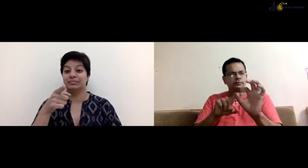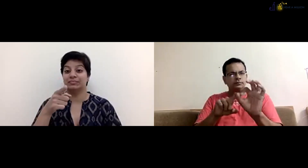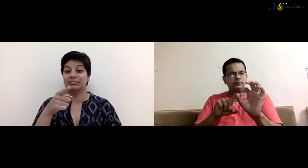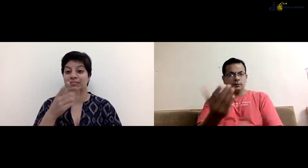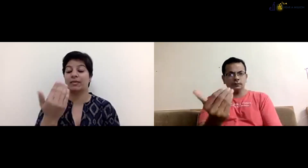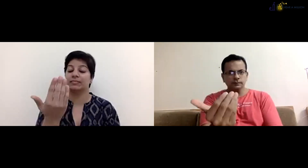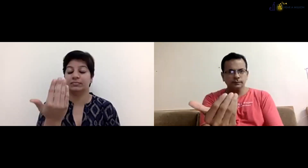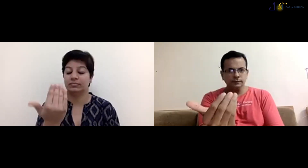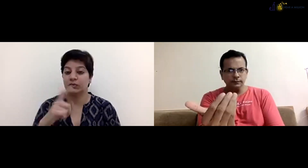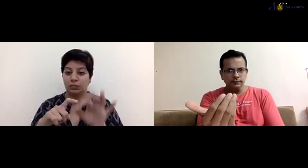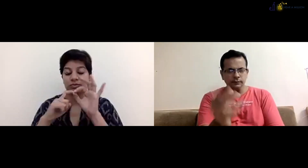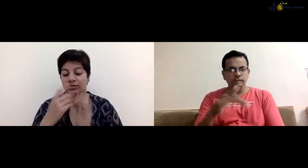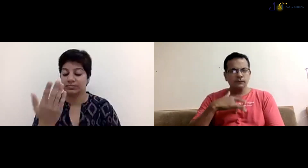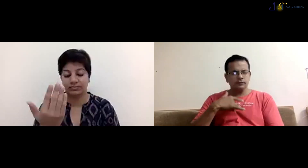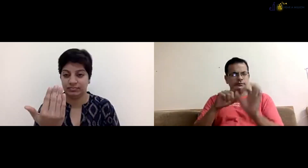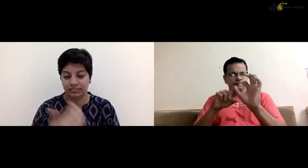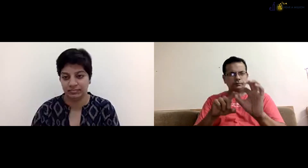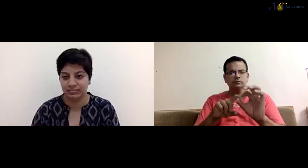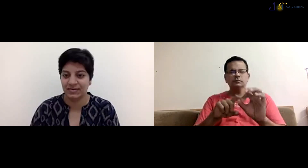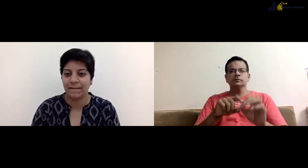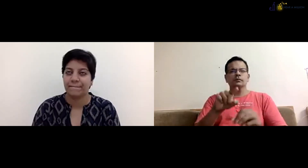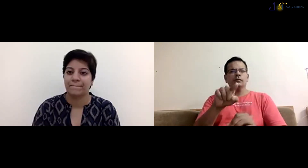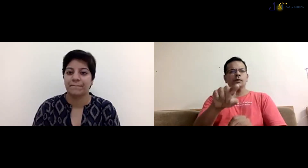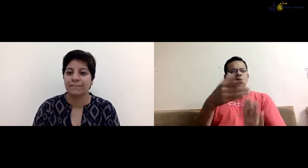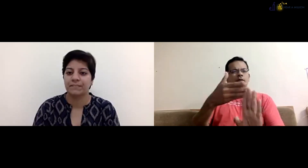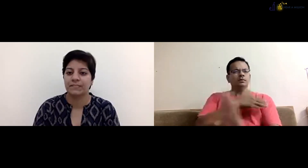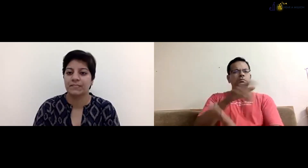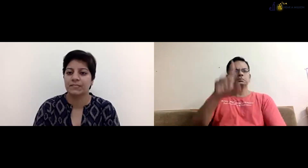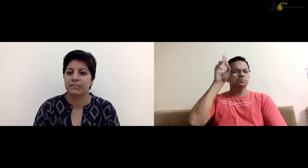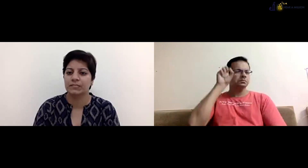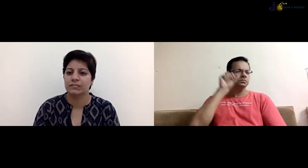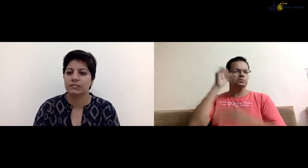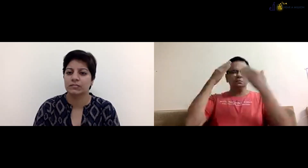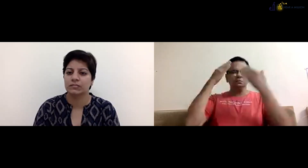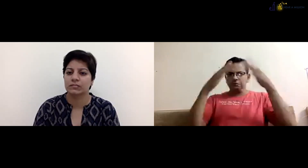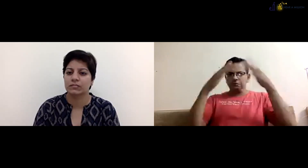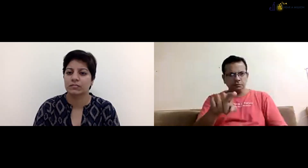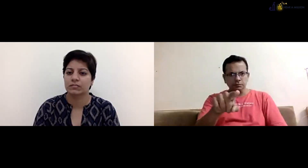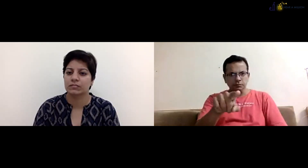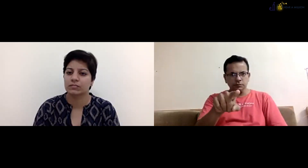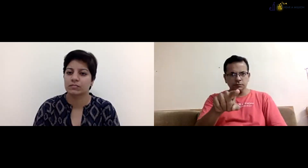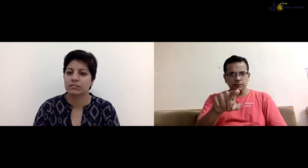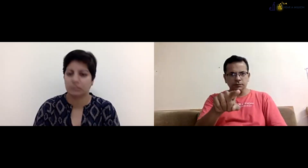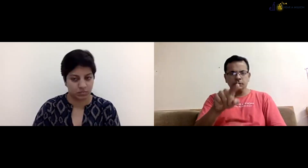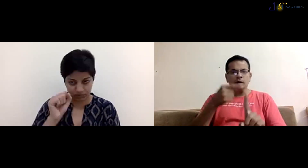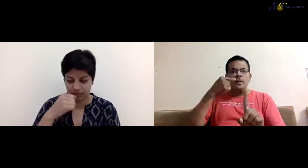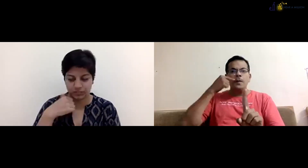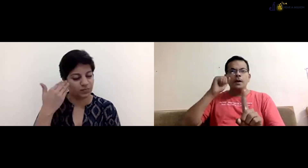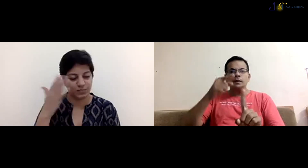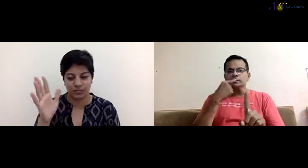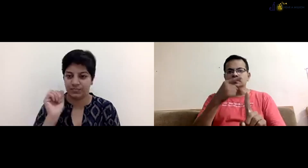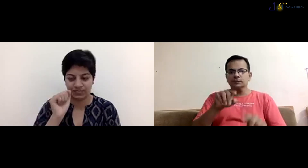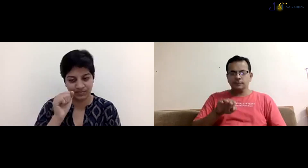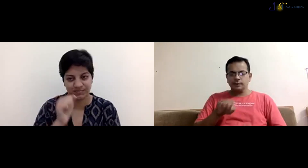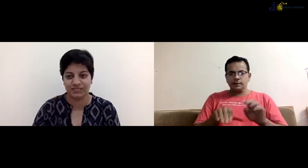this PPT, it was yes. Please, please ask the question, Rajesh. Earlier, as I was not aware